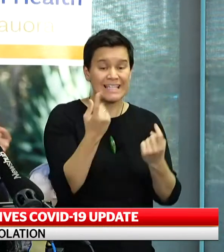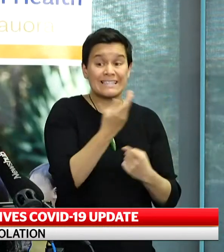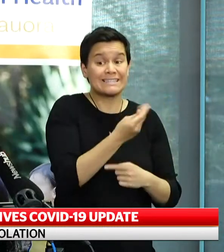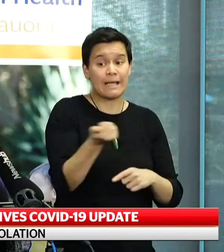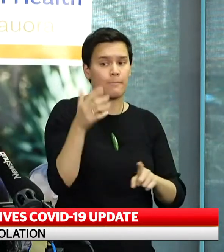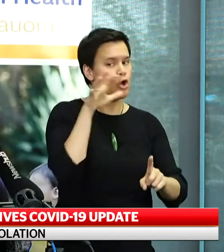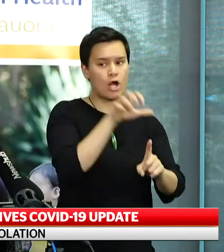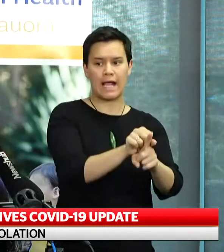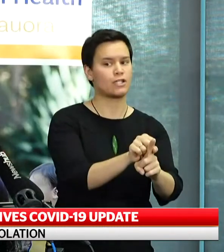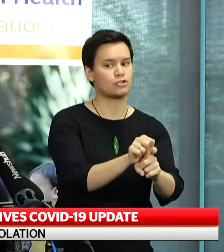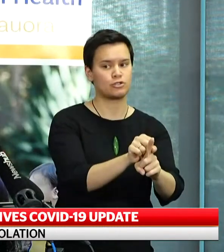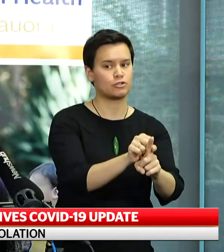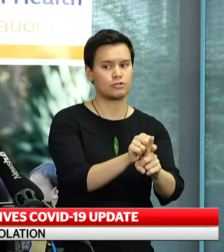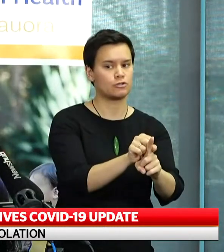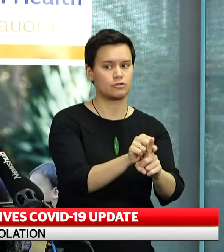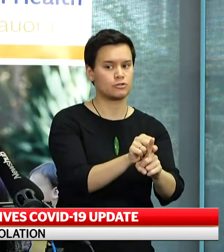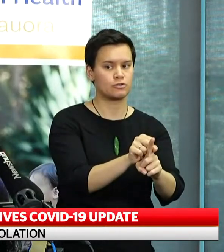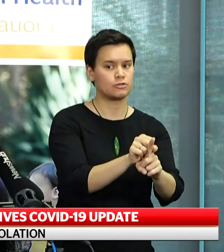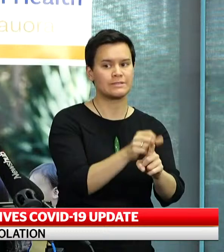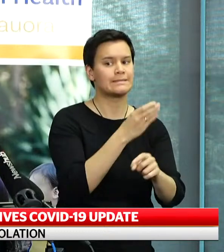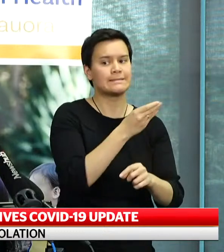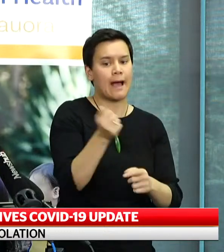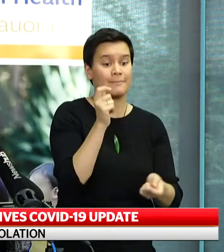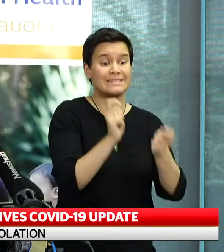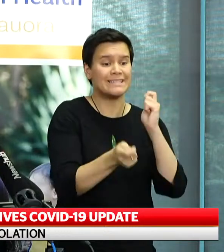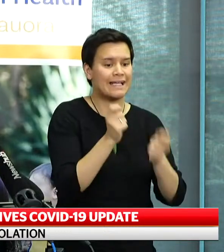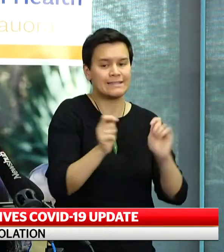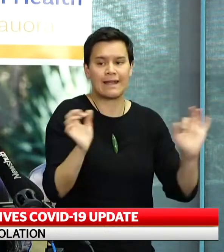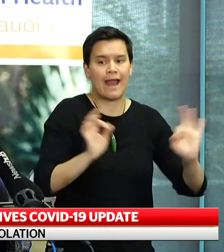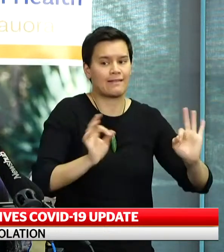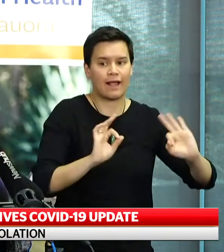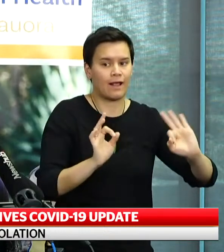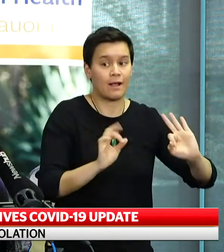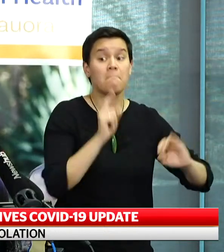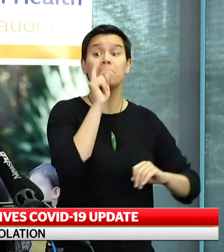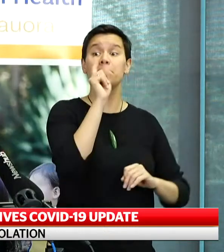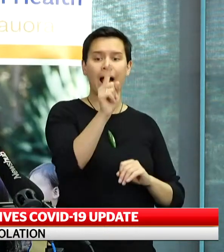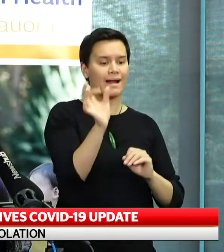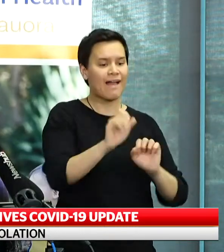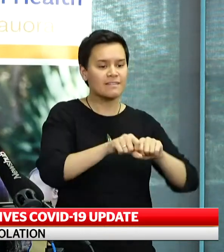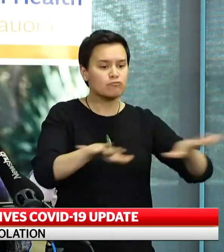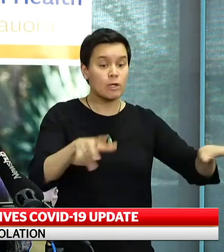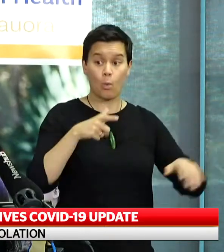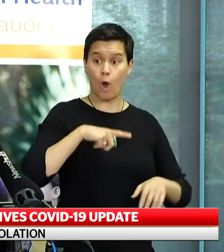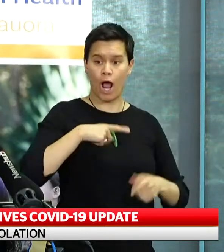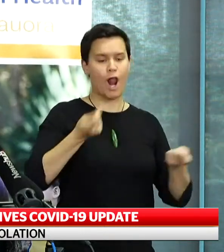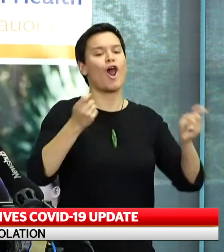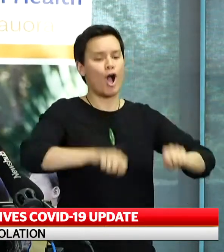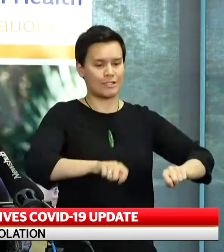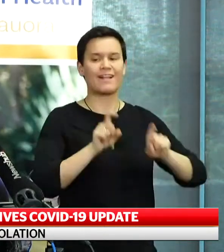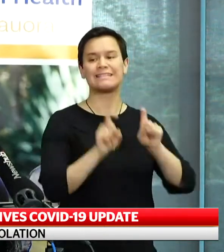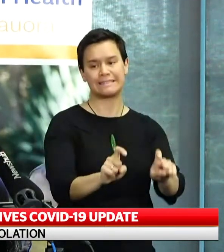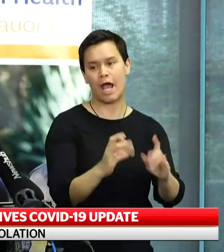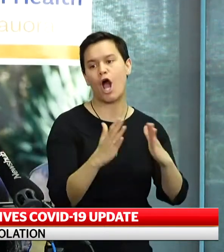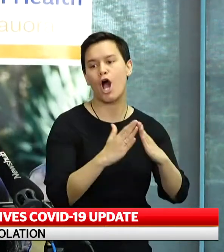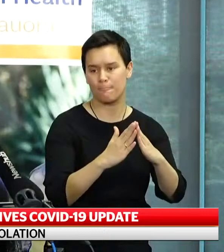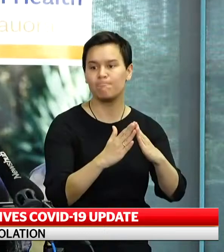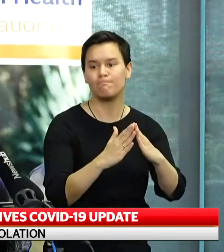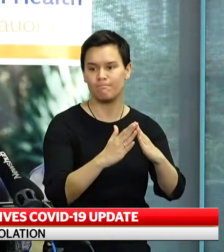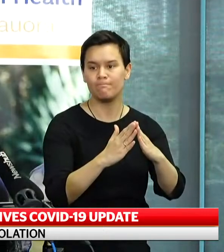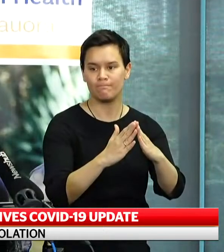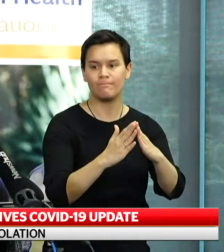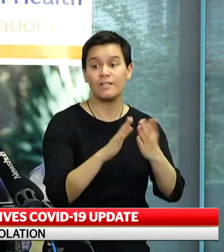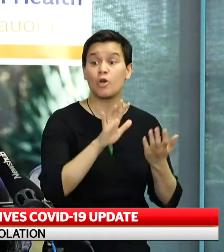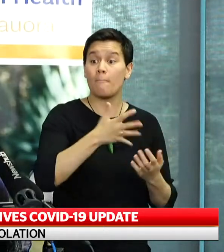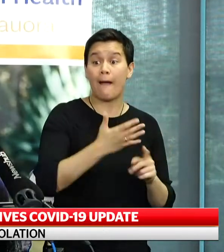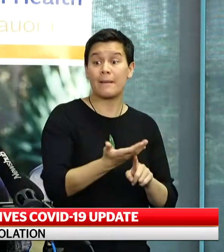infection didn't transmit on, and they weren't necessarily tested at that time. And we've seen several of these where people who we hadn't previously